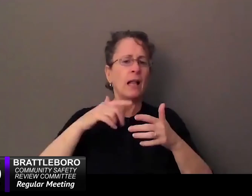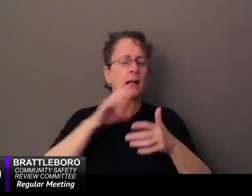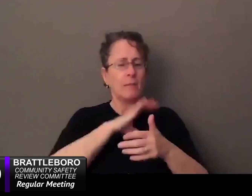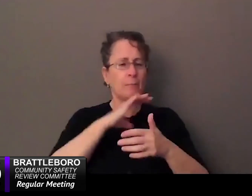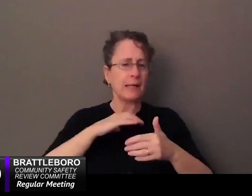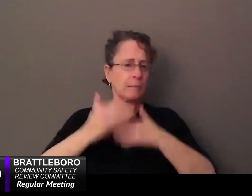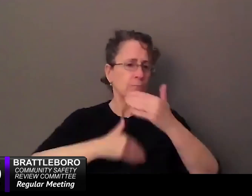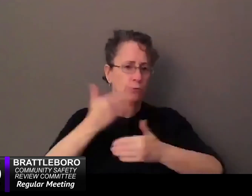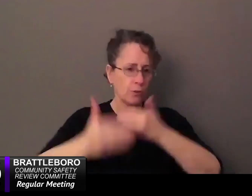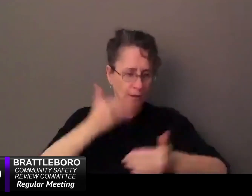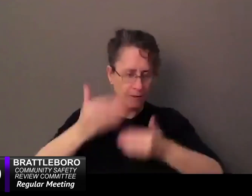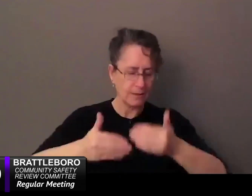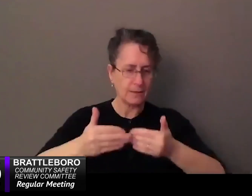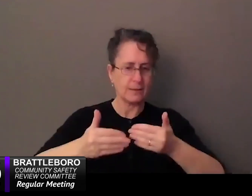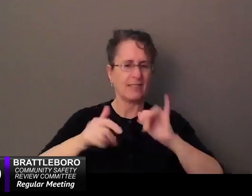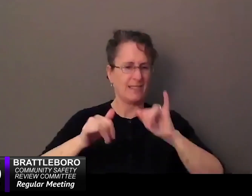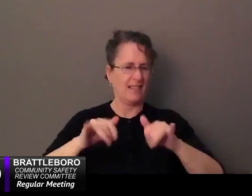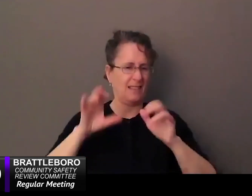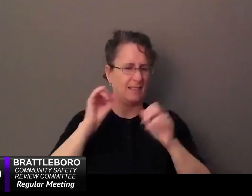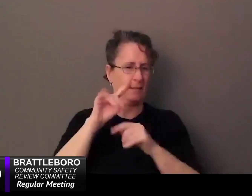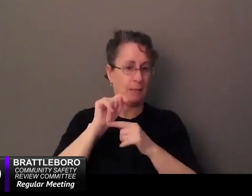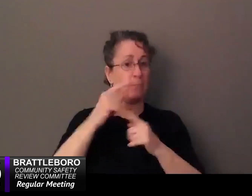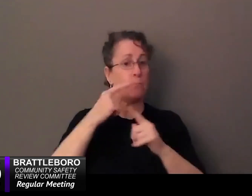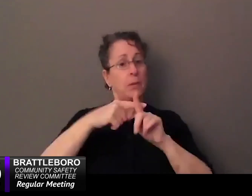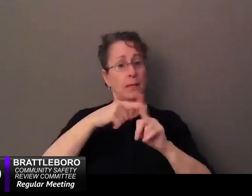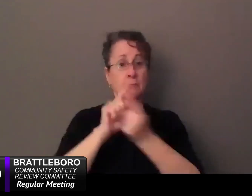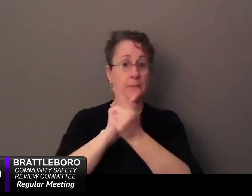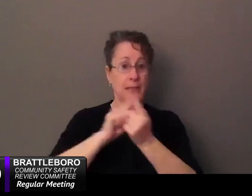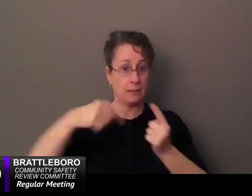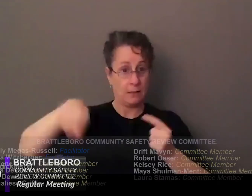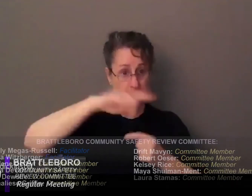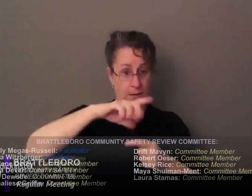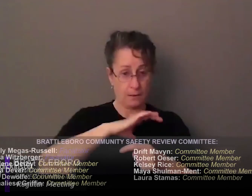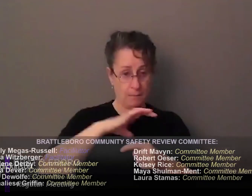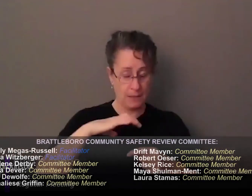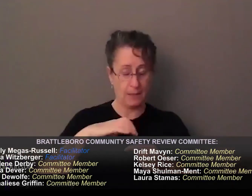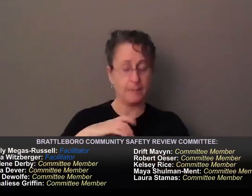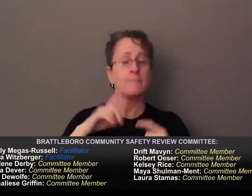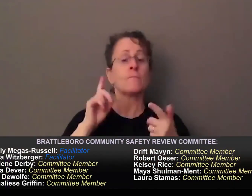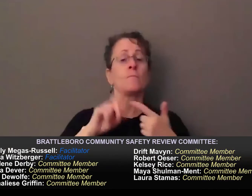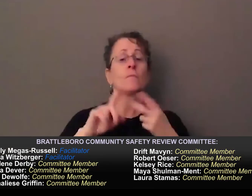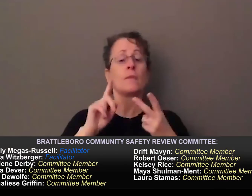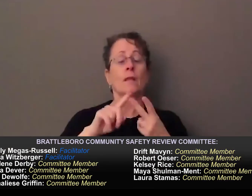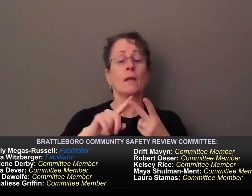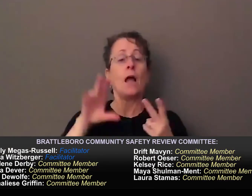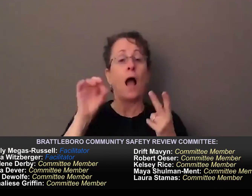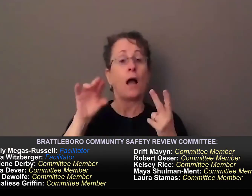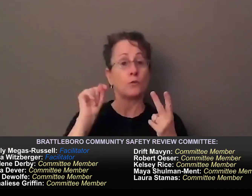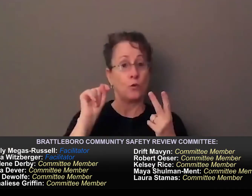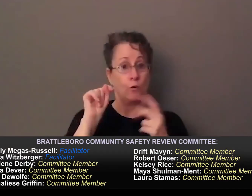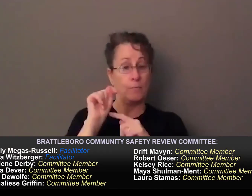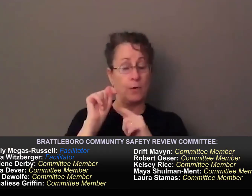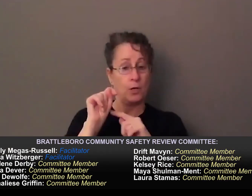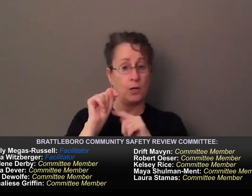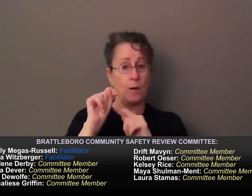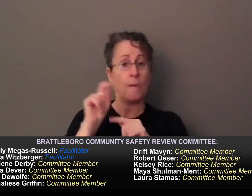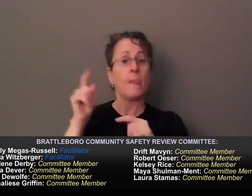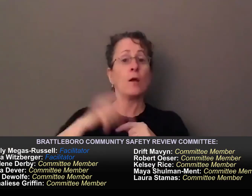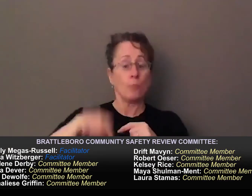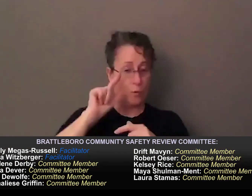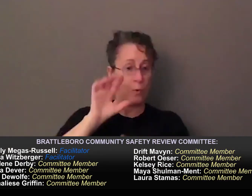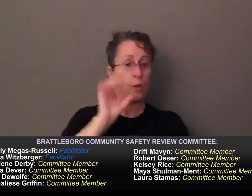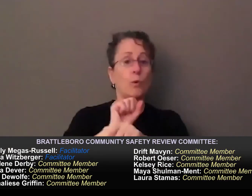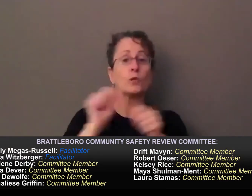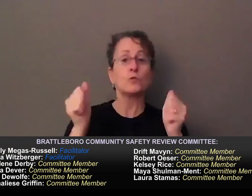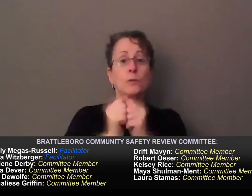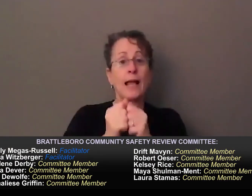October is really more oriented towards designing the information gathering structures that